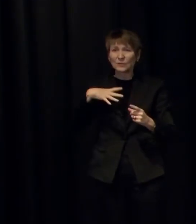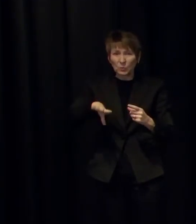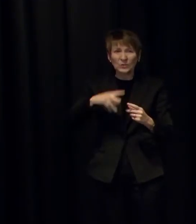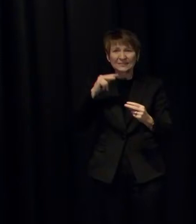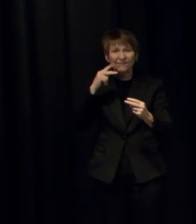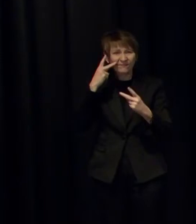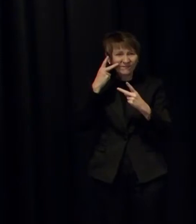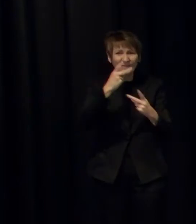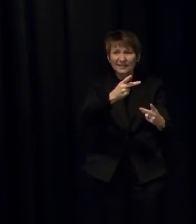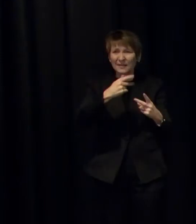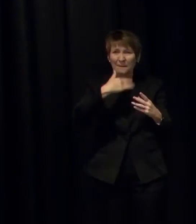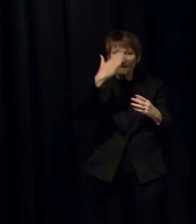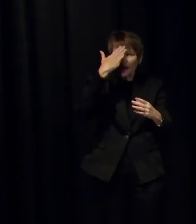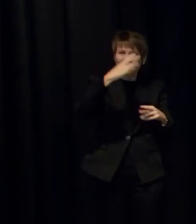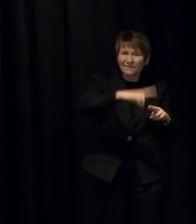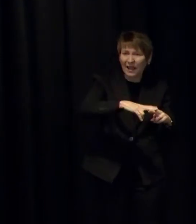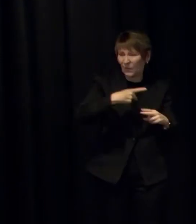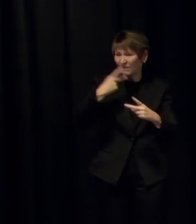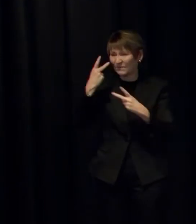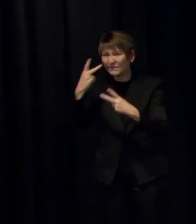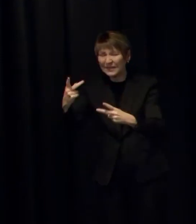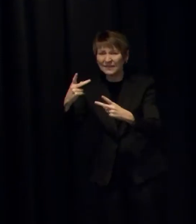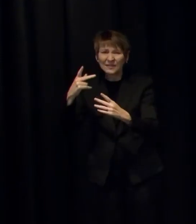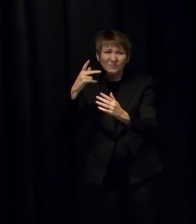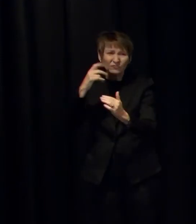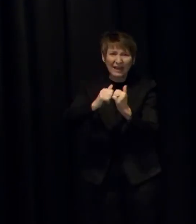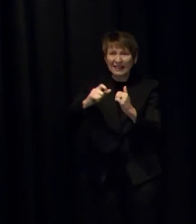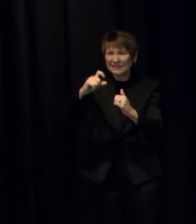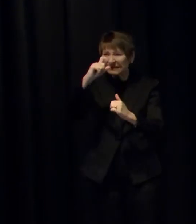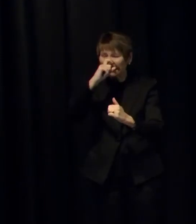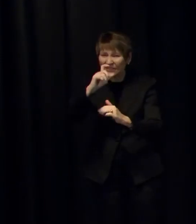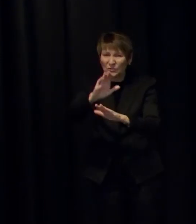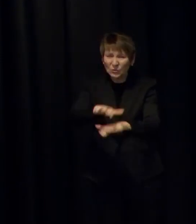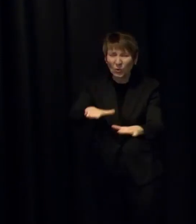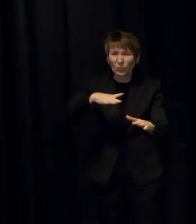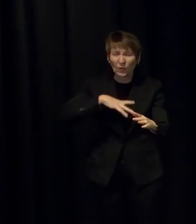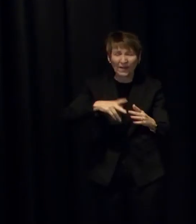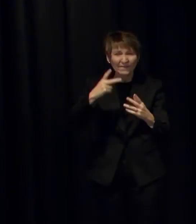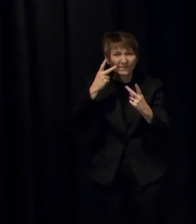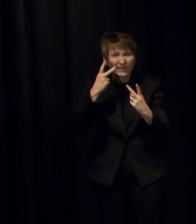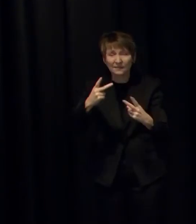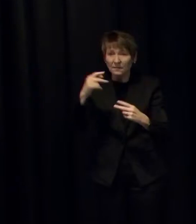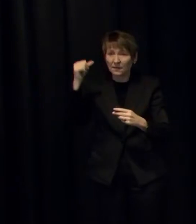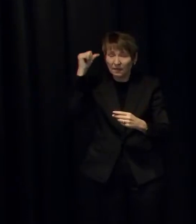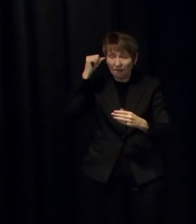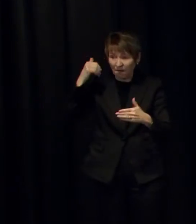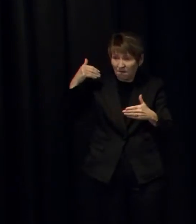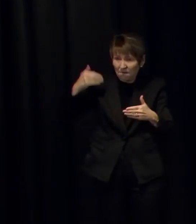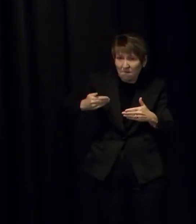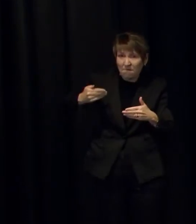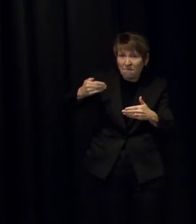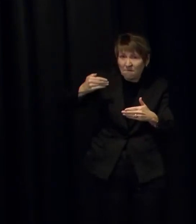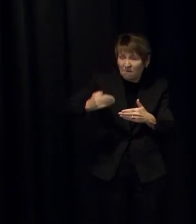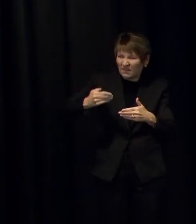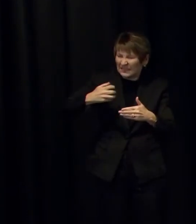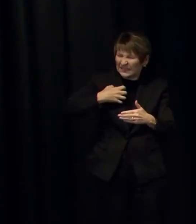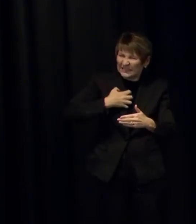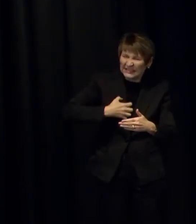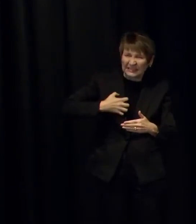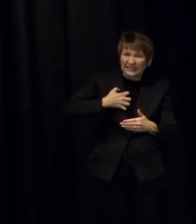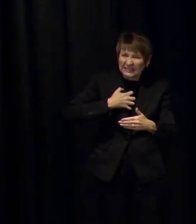part of the explanation for why we've gotten to the high numbers that we've gotten to. That said, and I've reflected on this a lot,